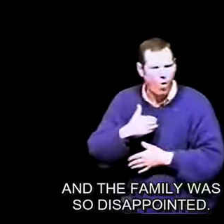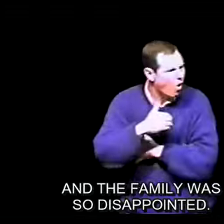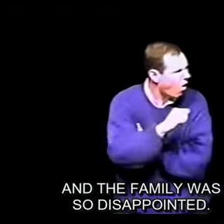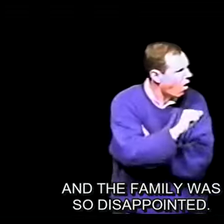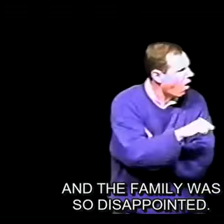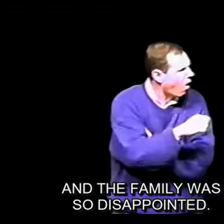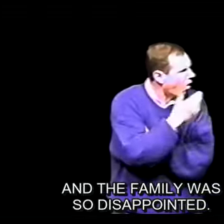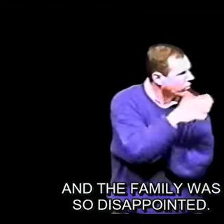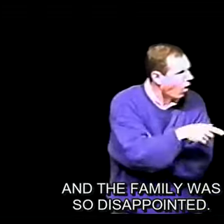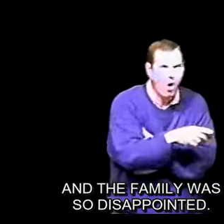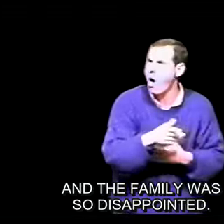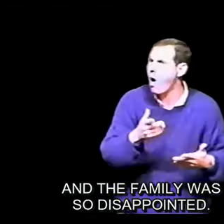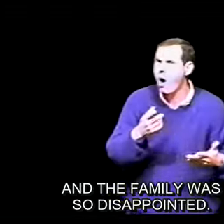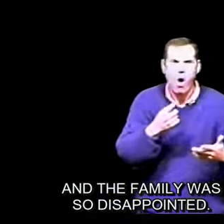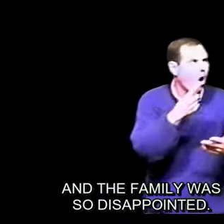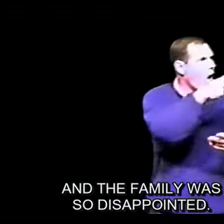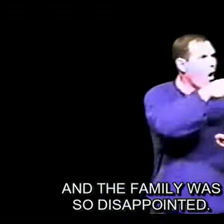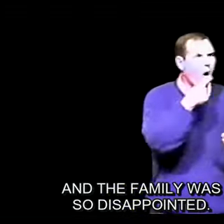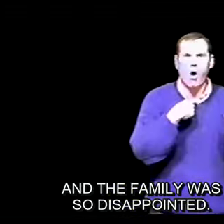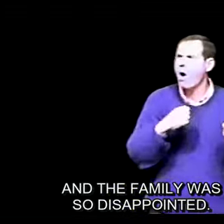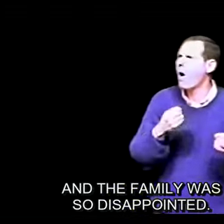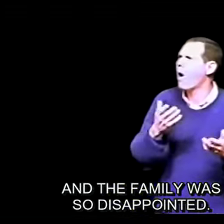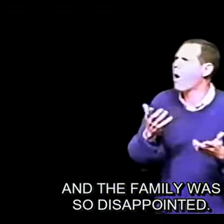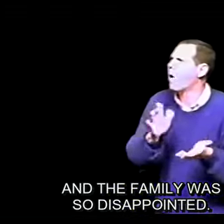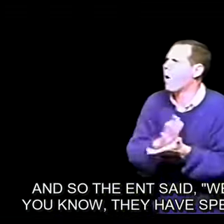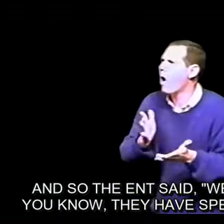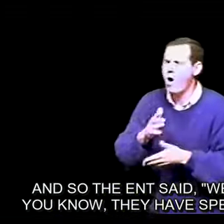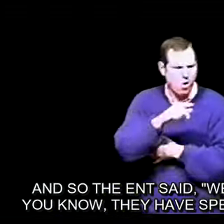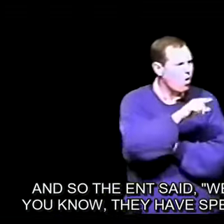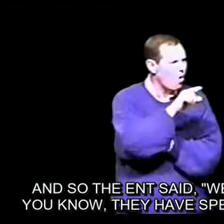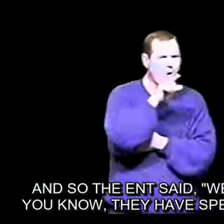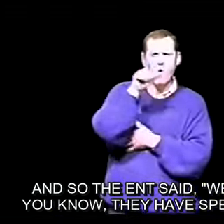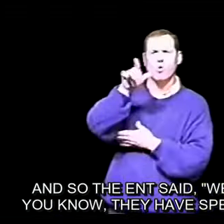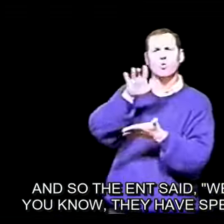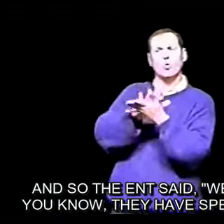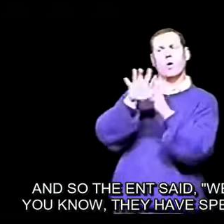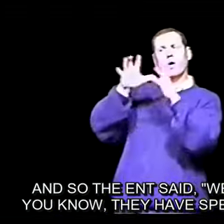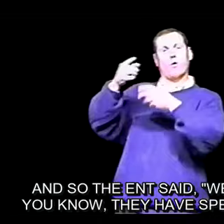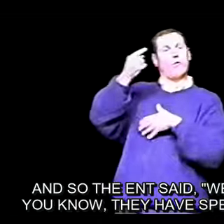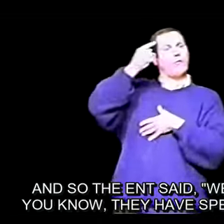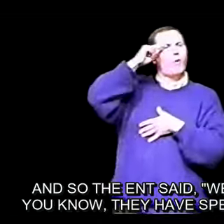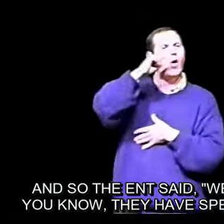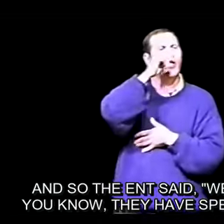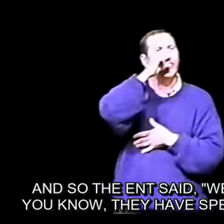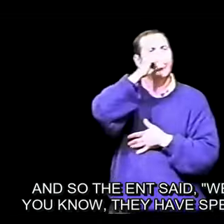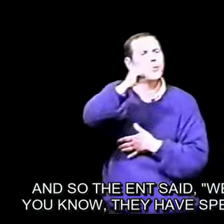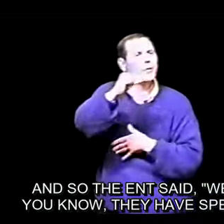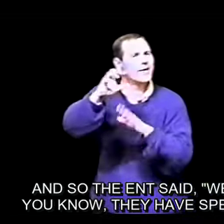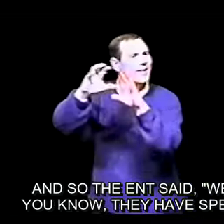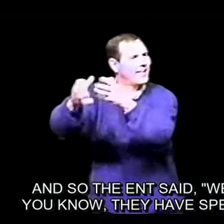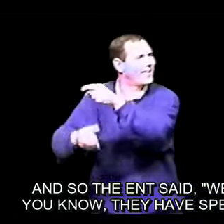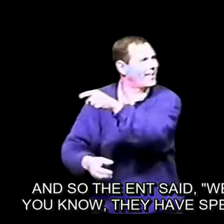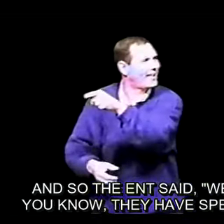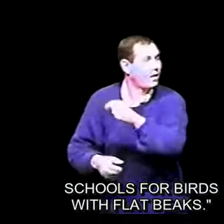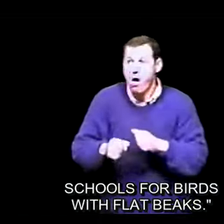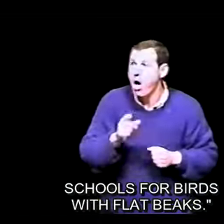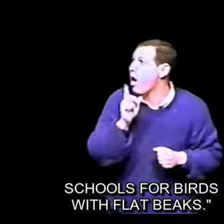was so disappointed. And so the ENT said, well, they have special